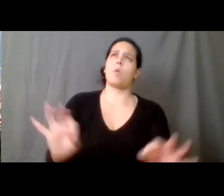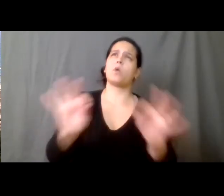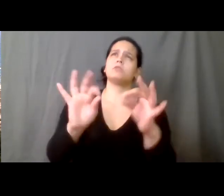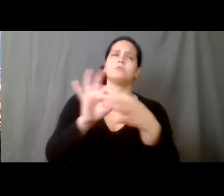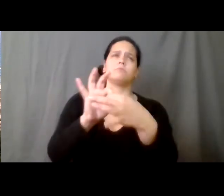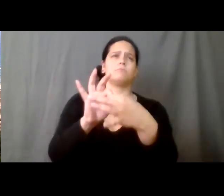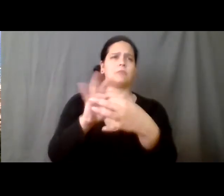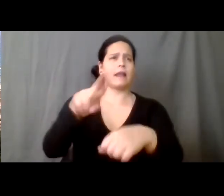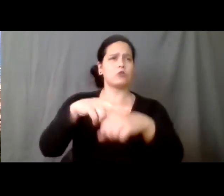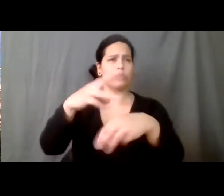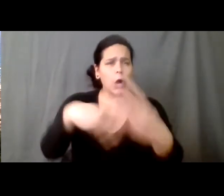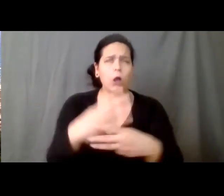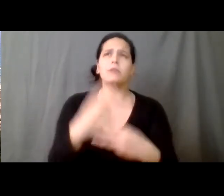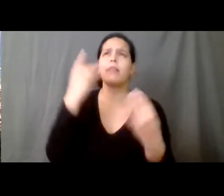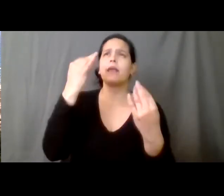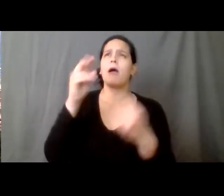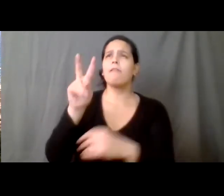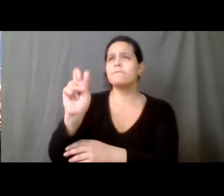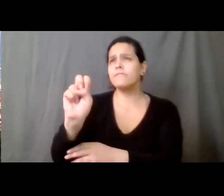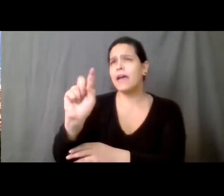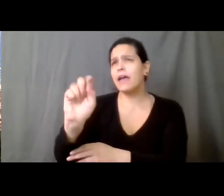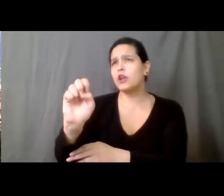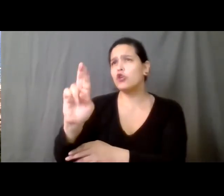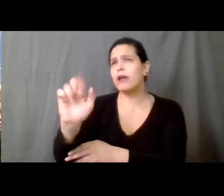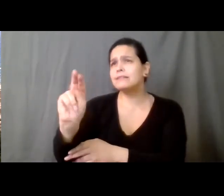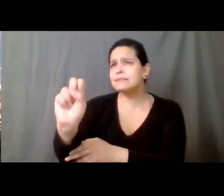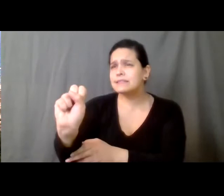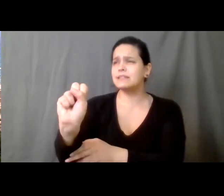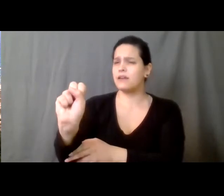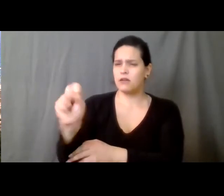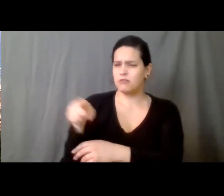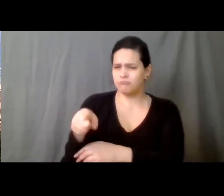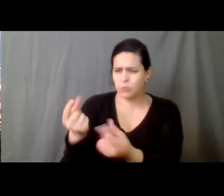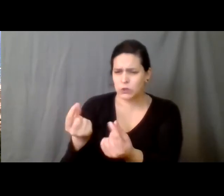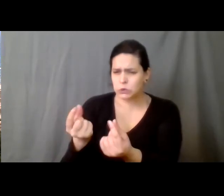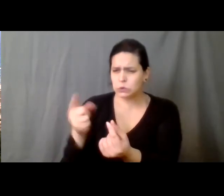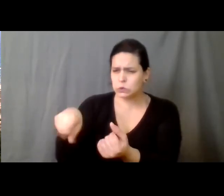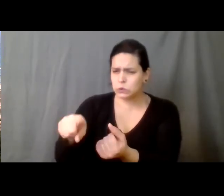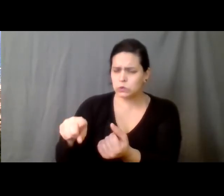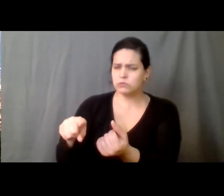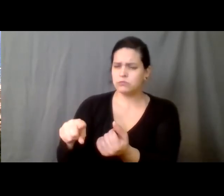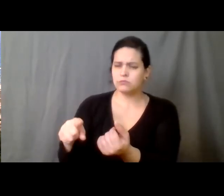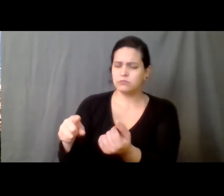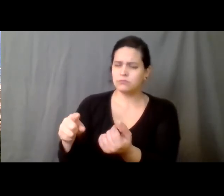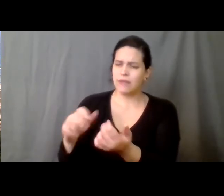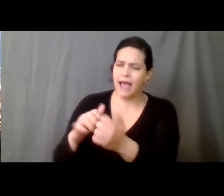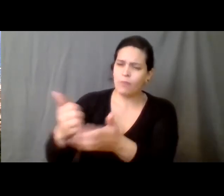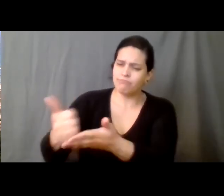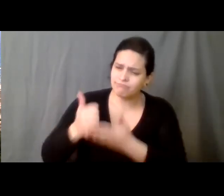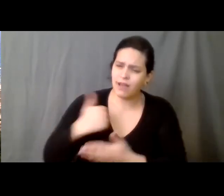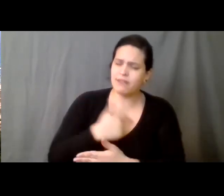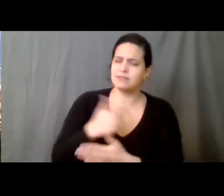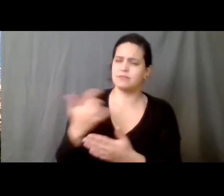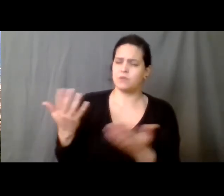that, what it is that they fought for, what it is that they did for us, and what that means to us